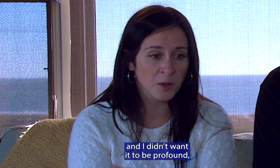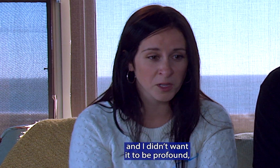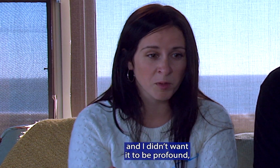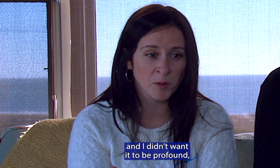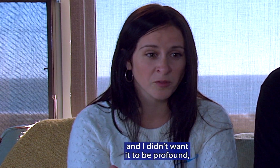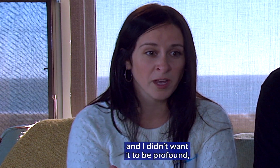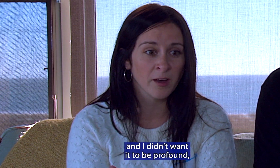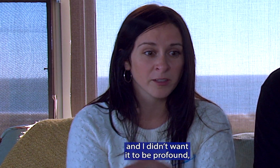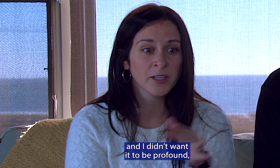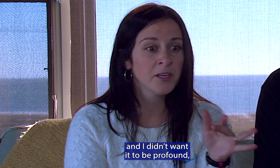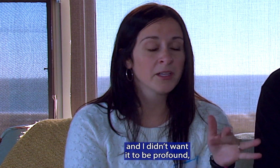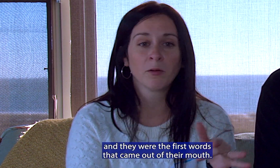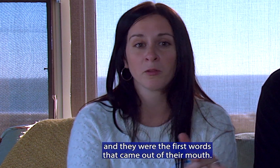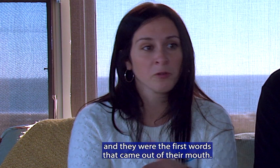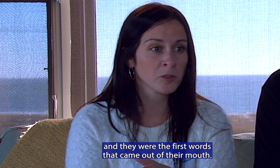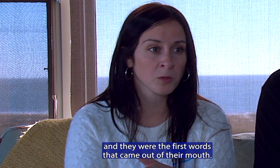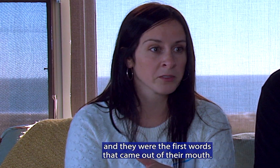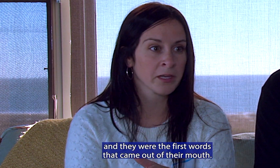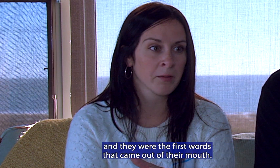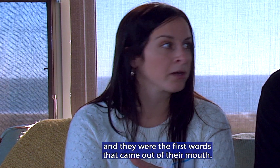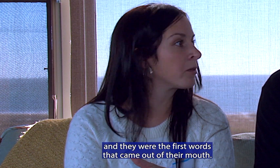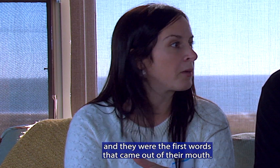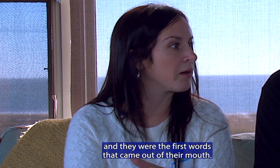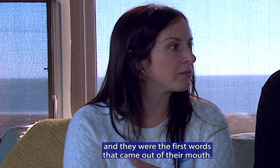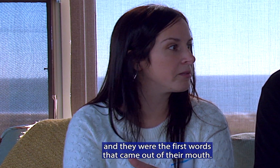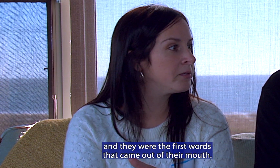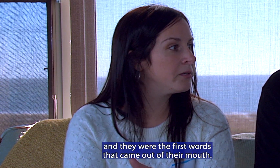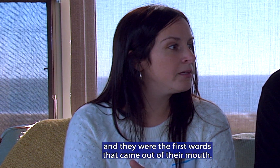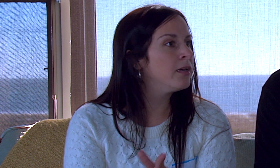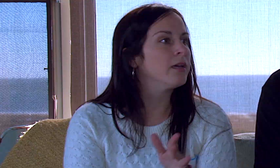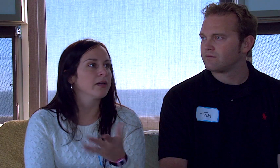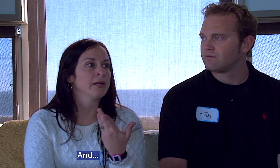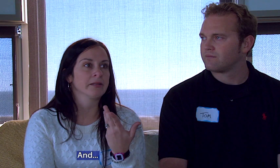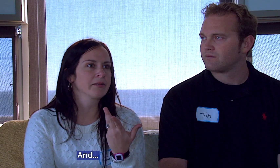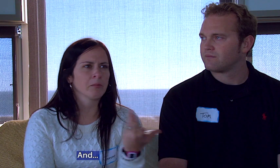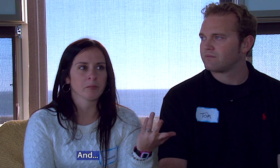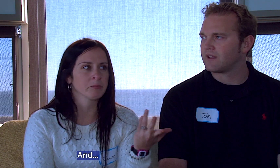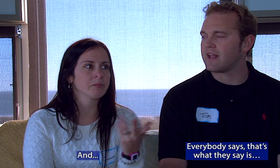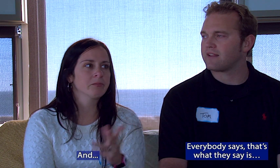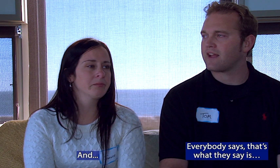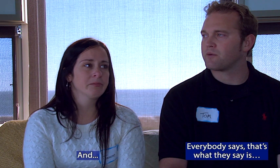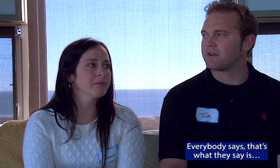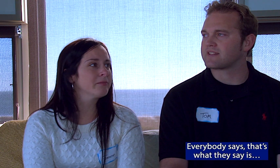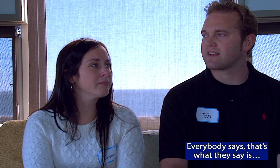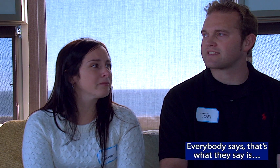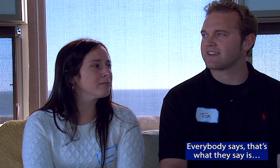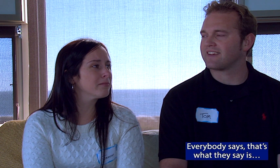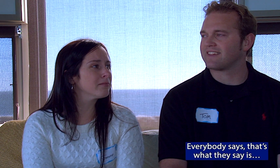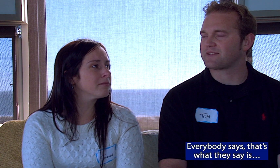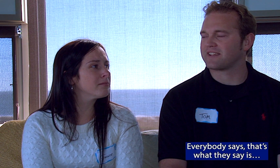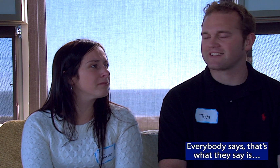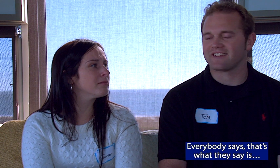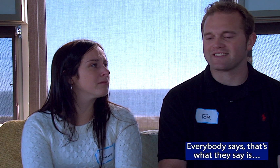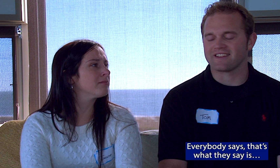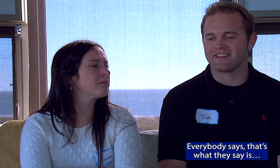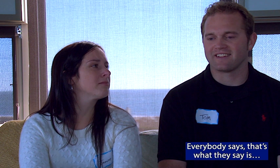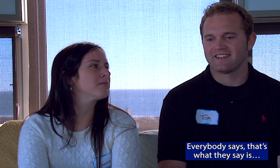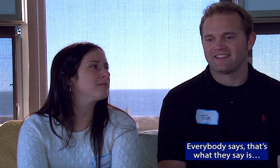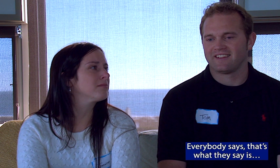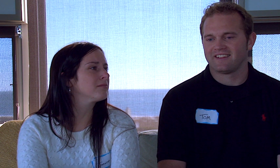to be profound. And they were the first words that came out of their mouth. And everybody says, that's what they say is, it